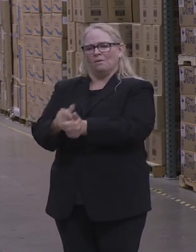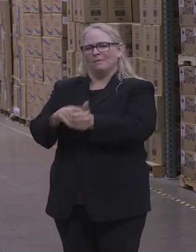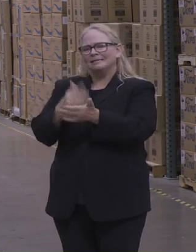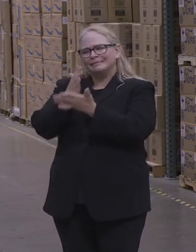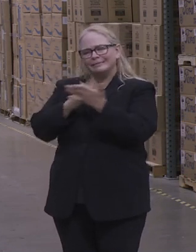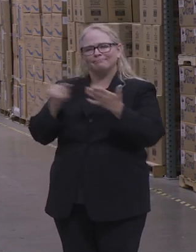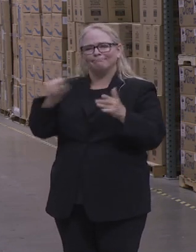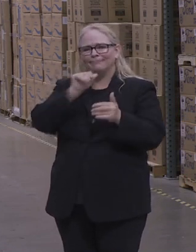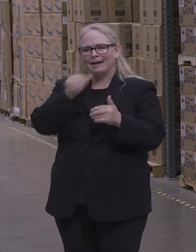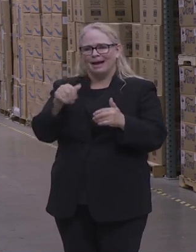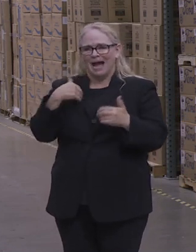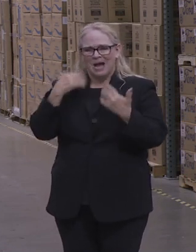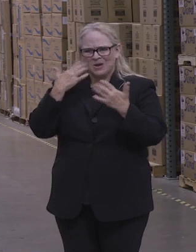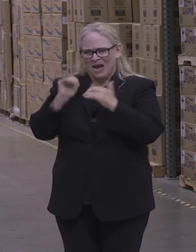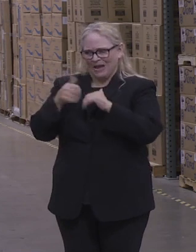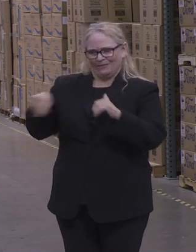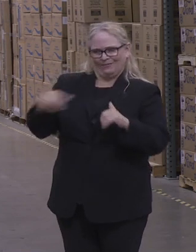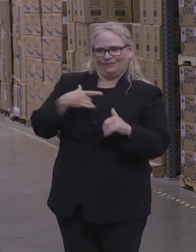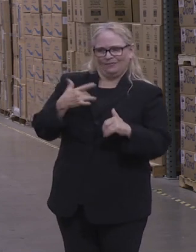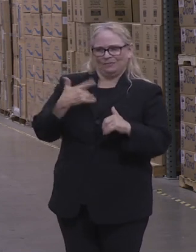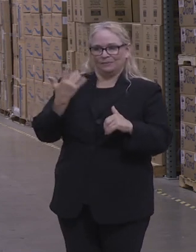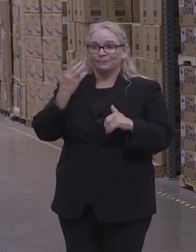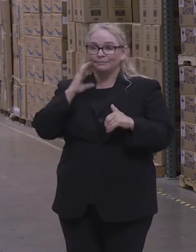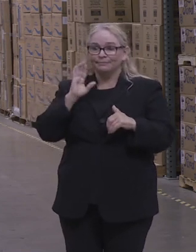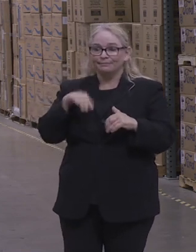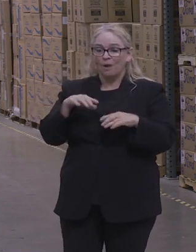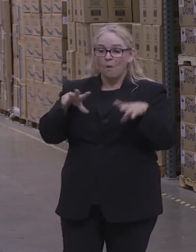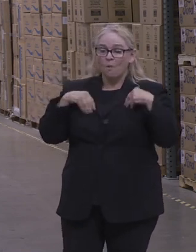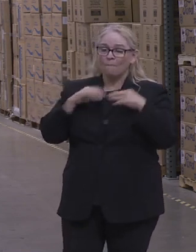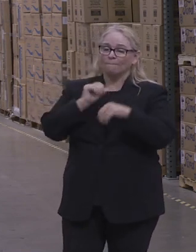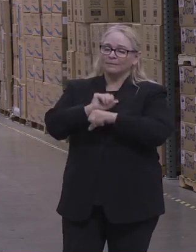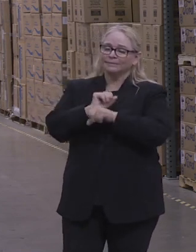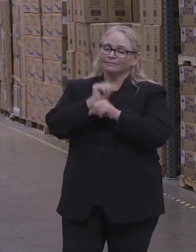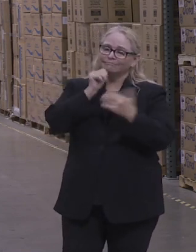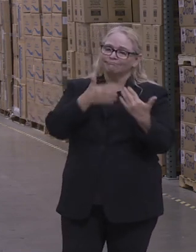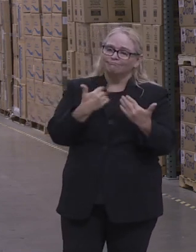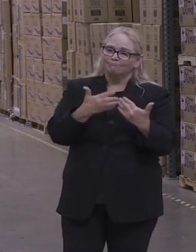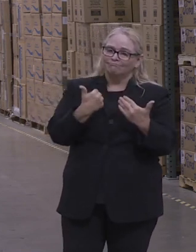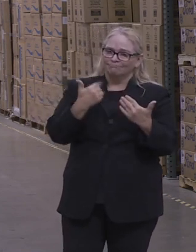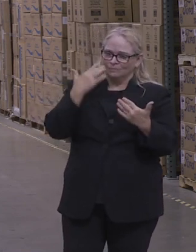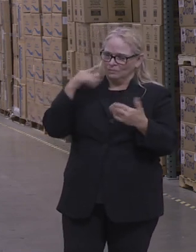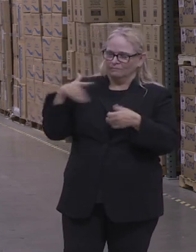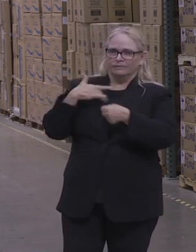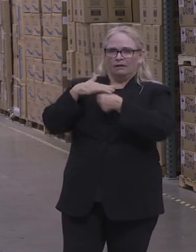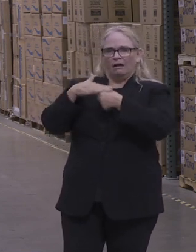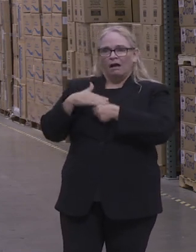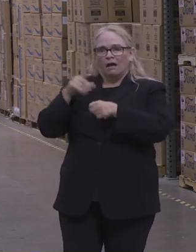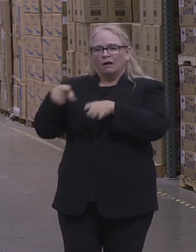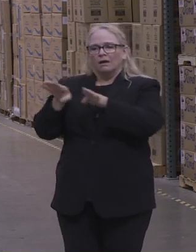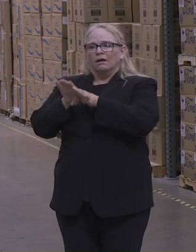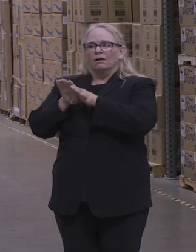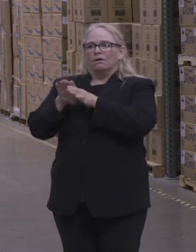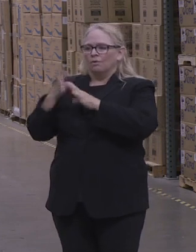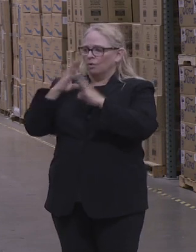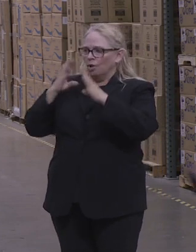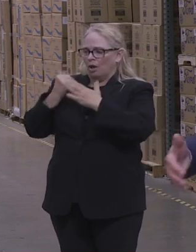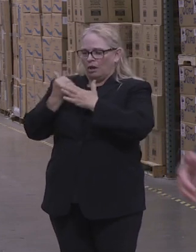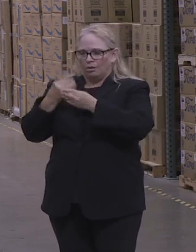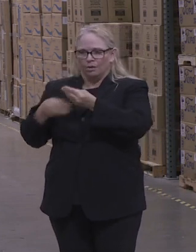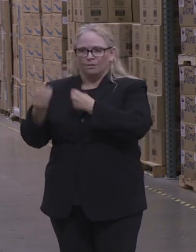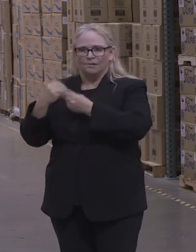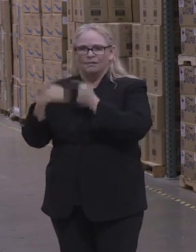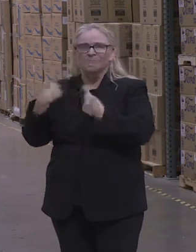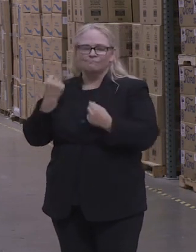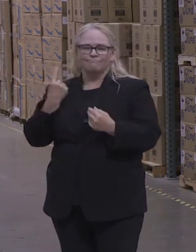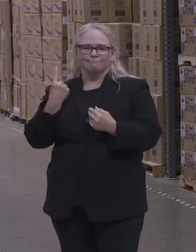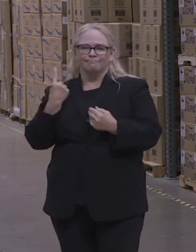person, I deeply empathize with the stress and the impacts of these decisions